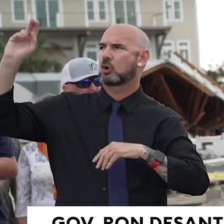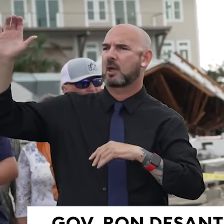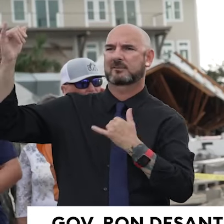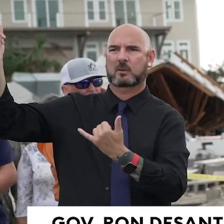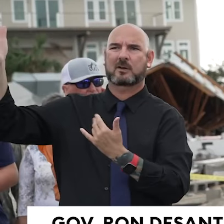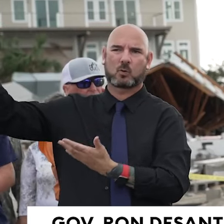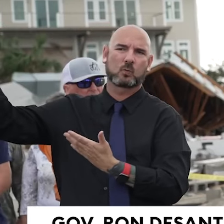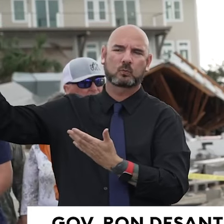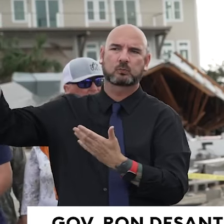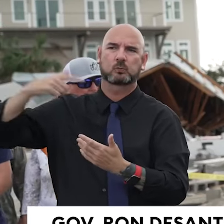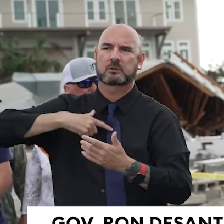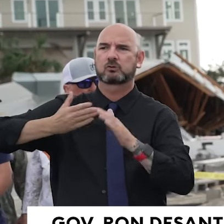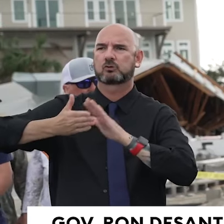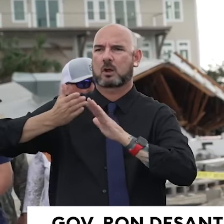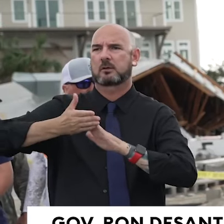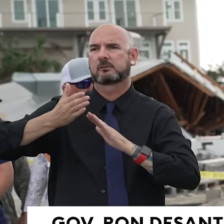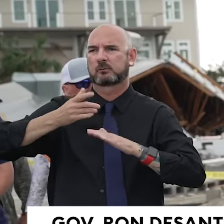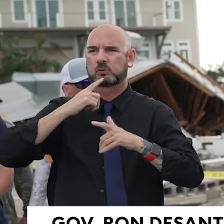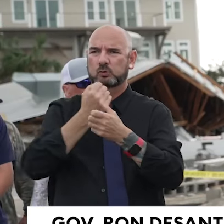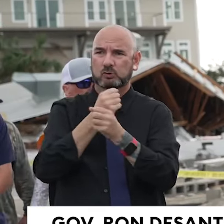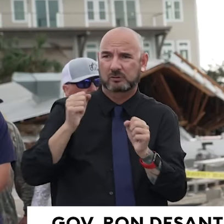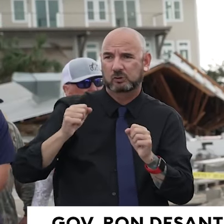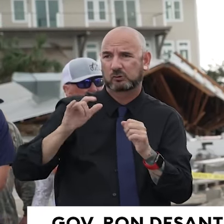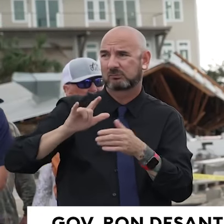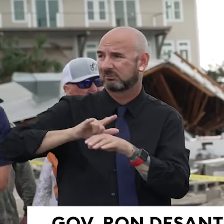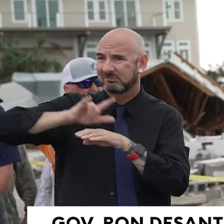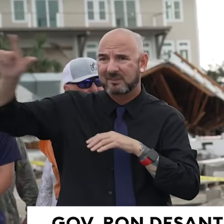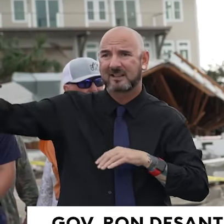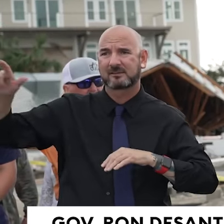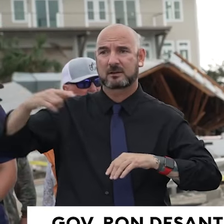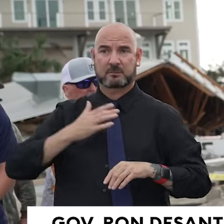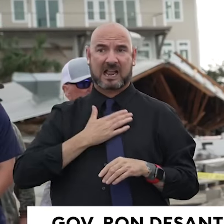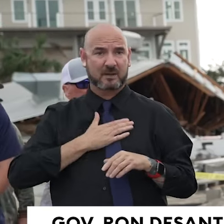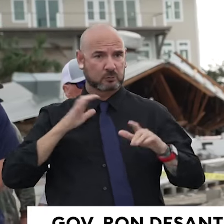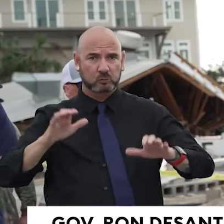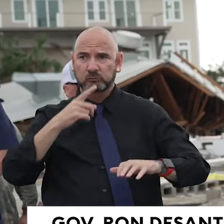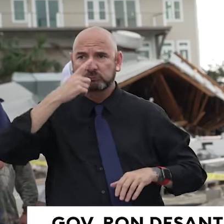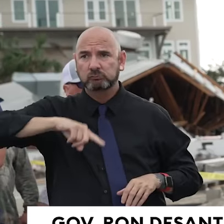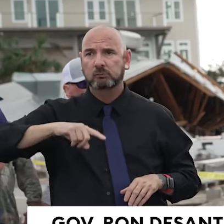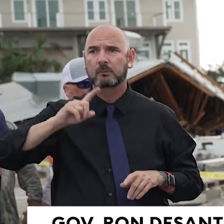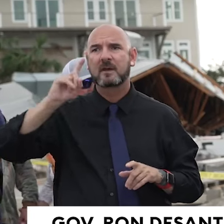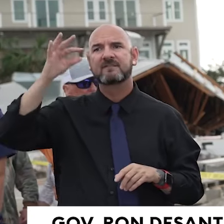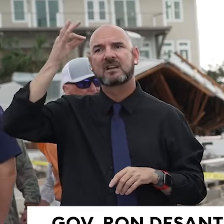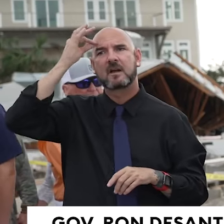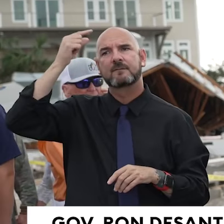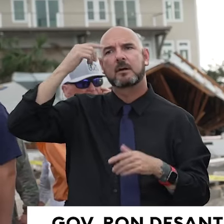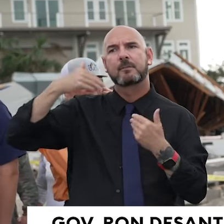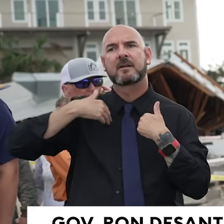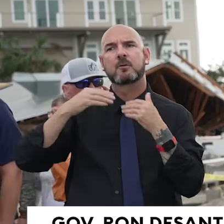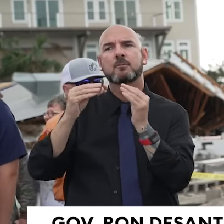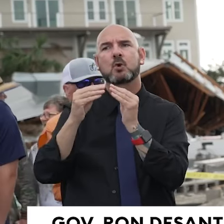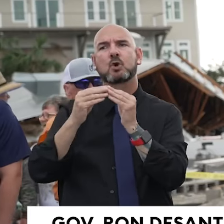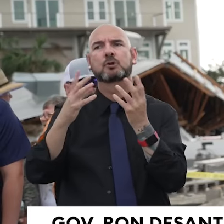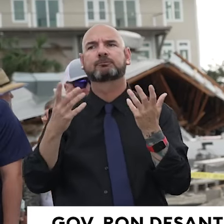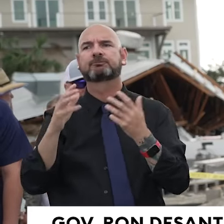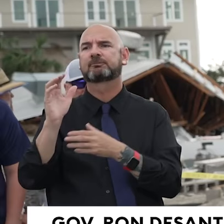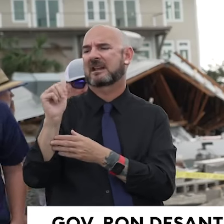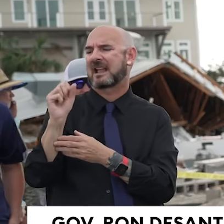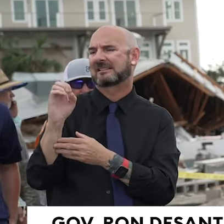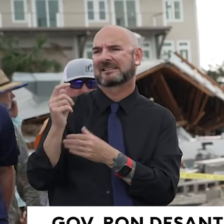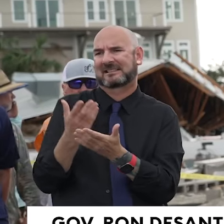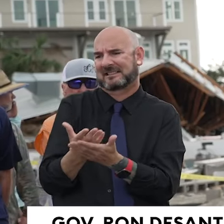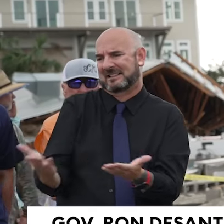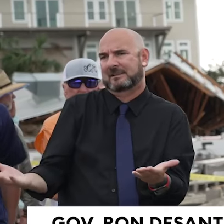rescue flights. We're happy to do it, but I know the federal government has more assets than the state of Florida has. So there should not